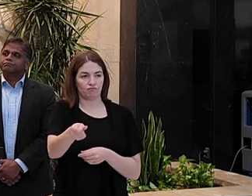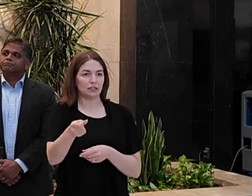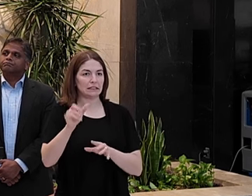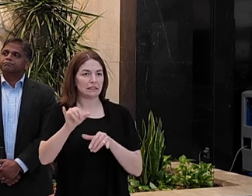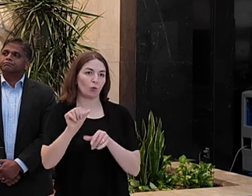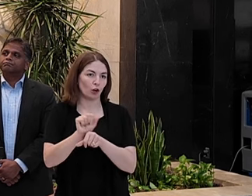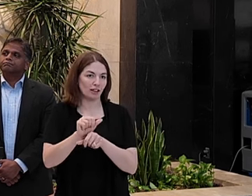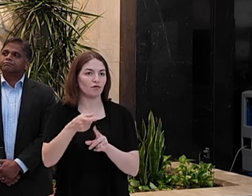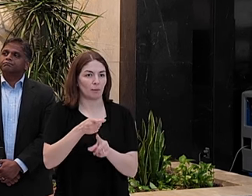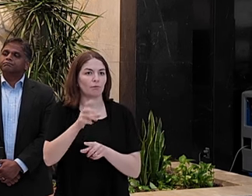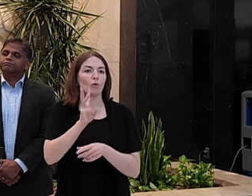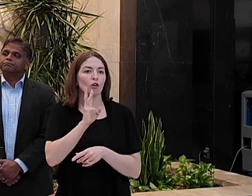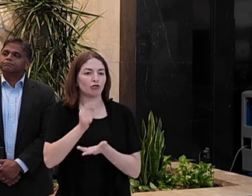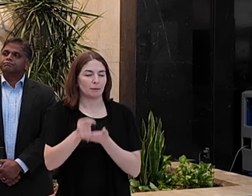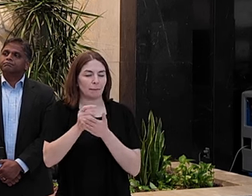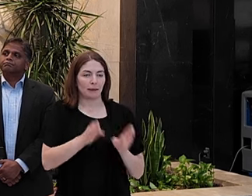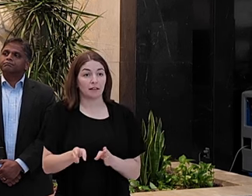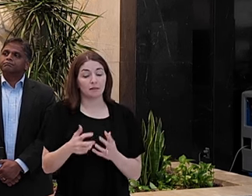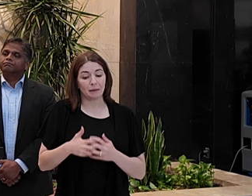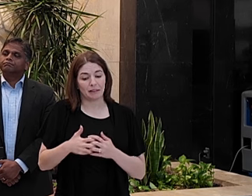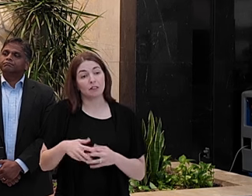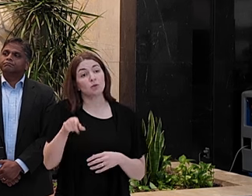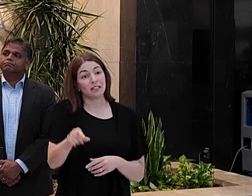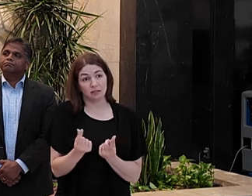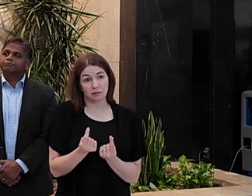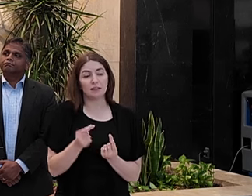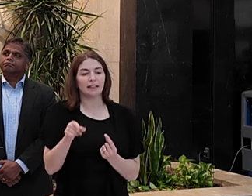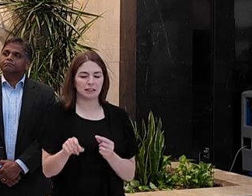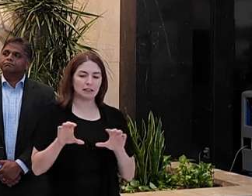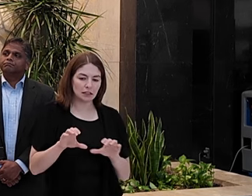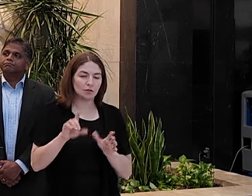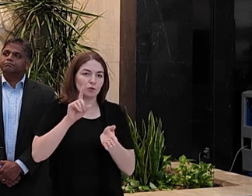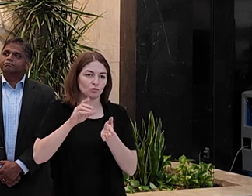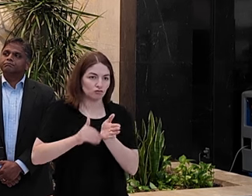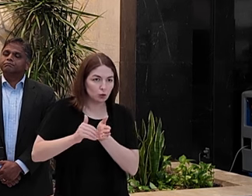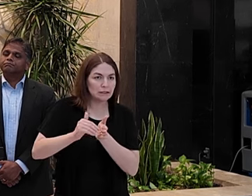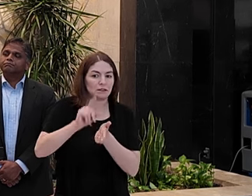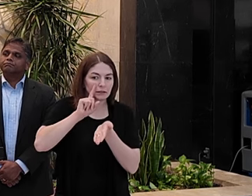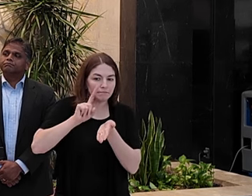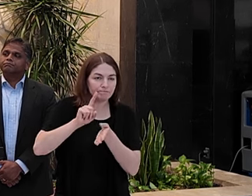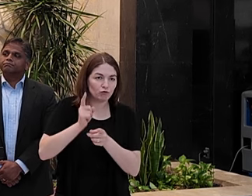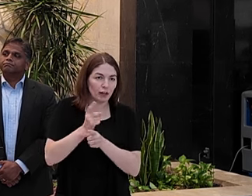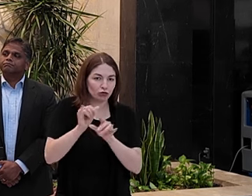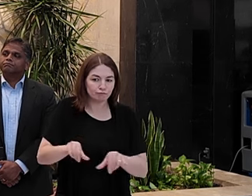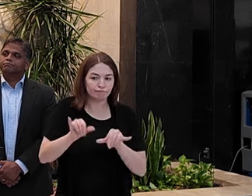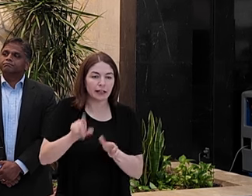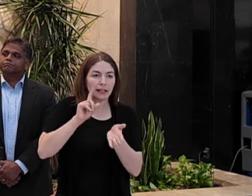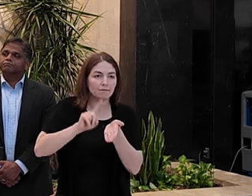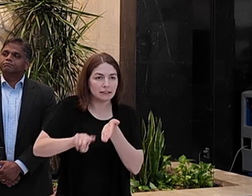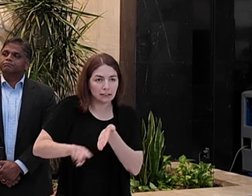that initiative is to go through and do routine inspections, routine investigations, and trying to improve the